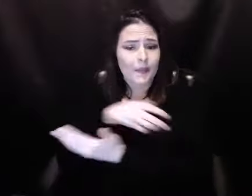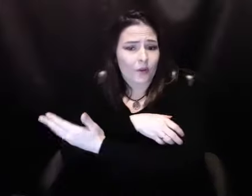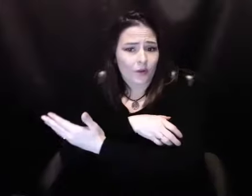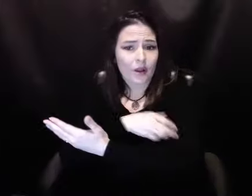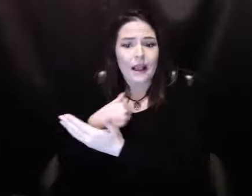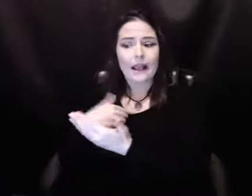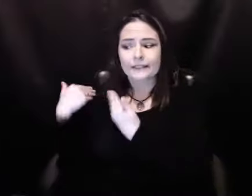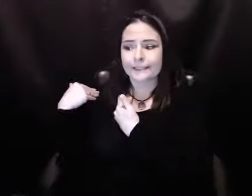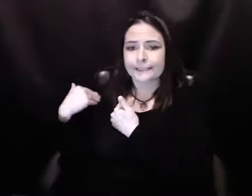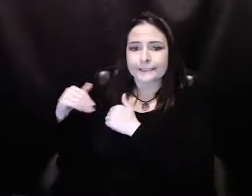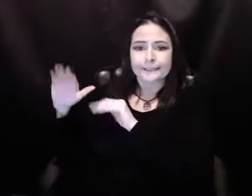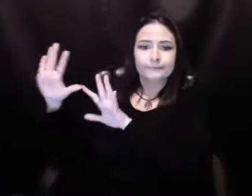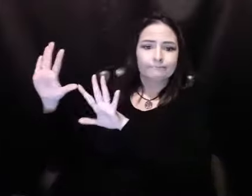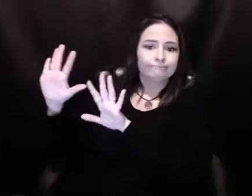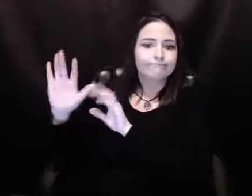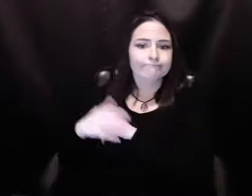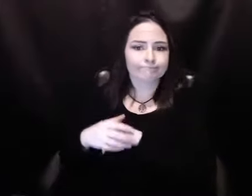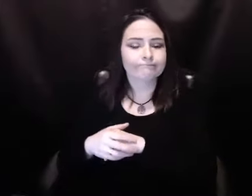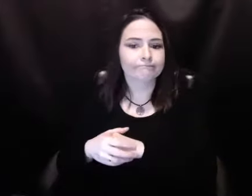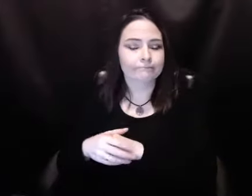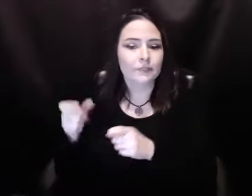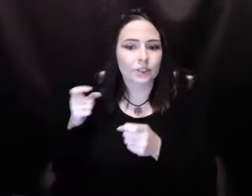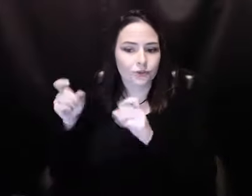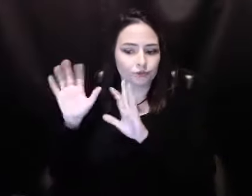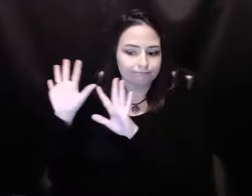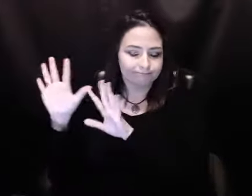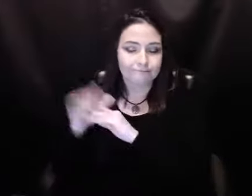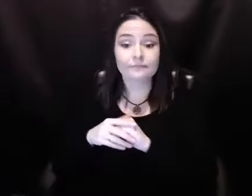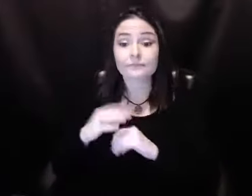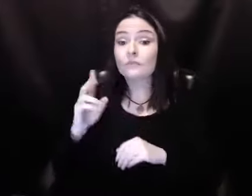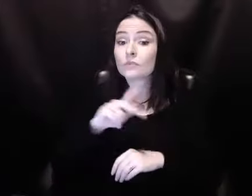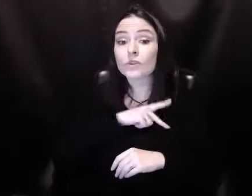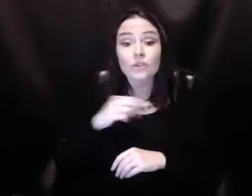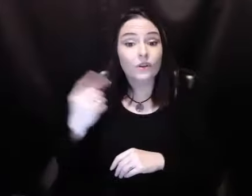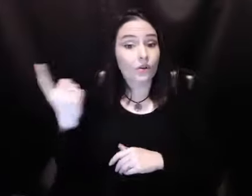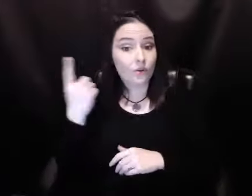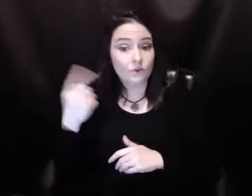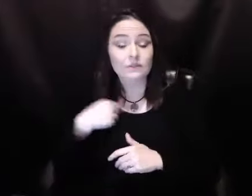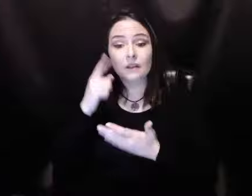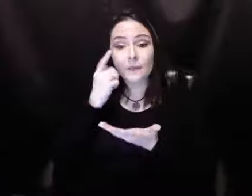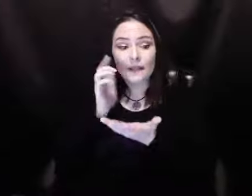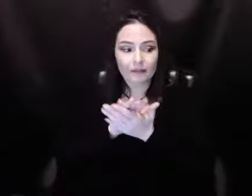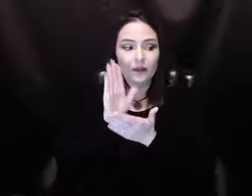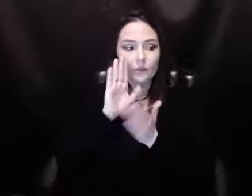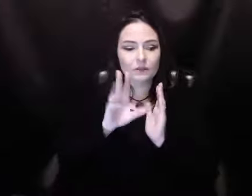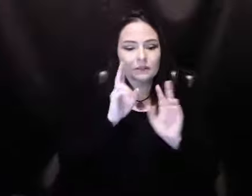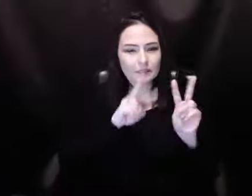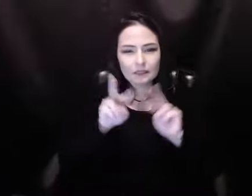and controlled everyone in my life as well as every situation. So why wouldn't I be able to control my father's